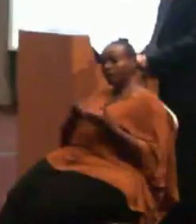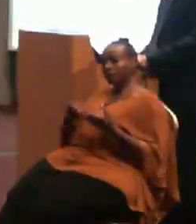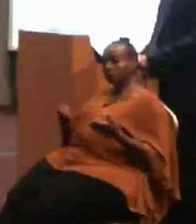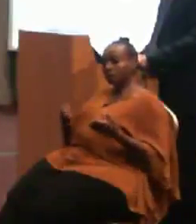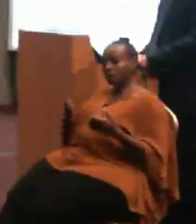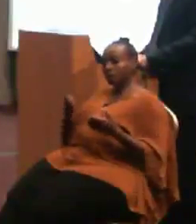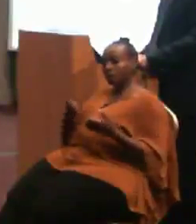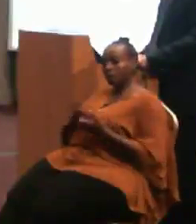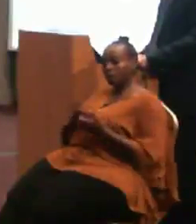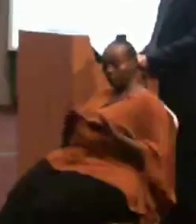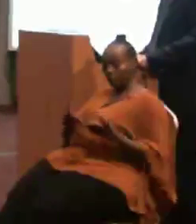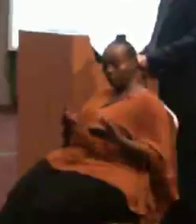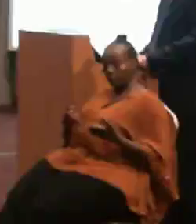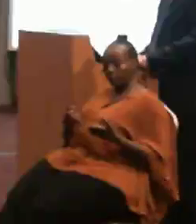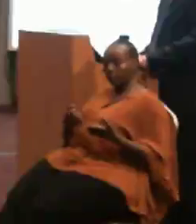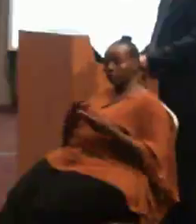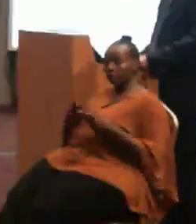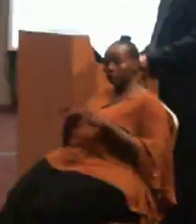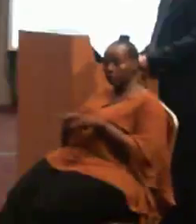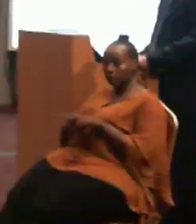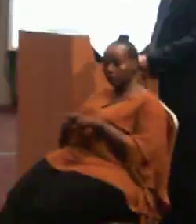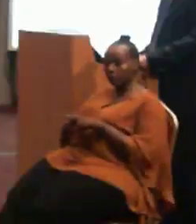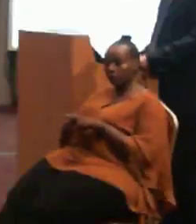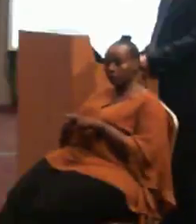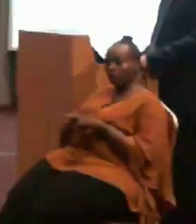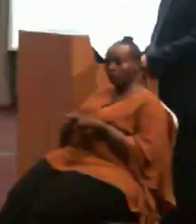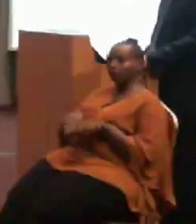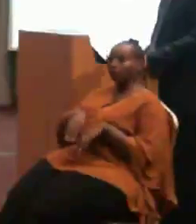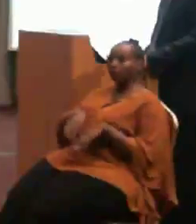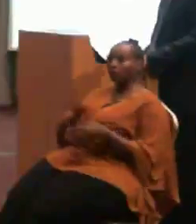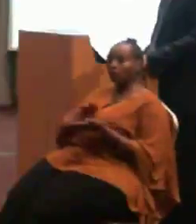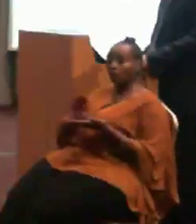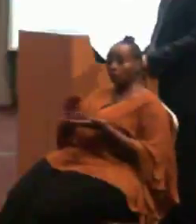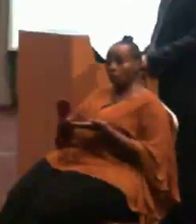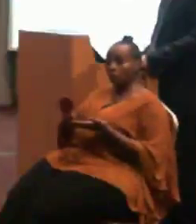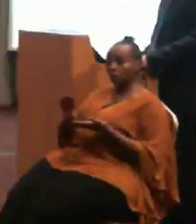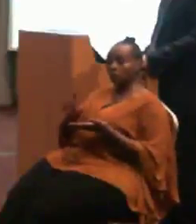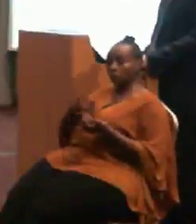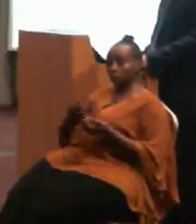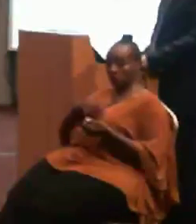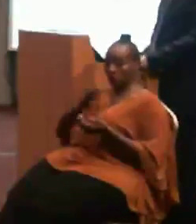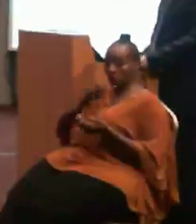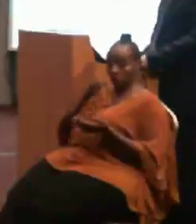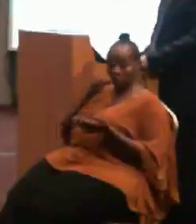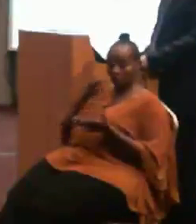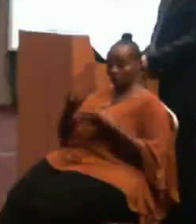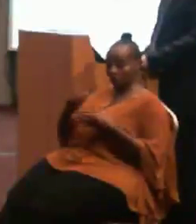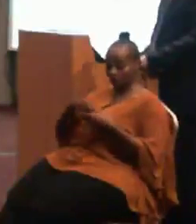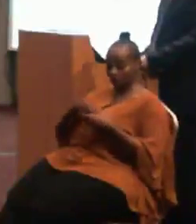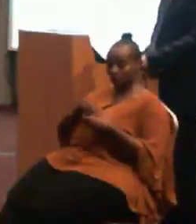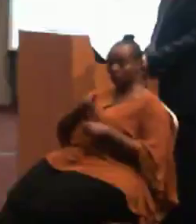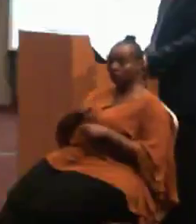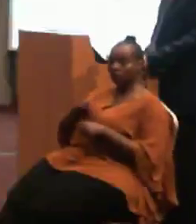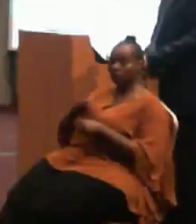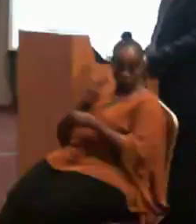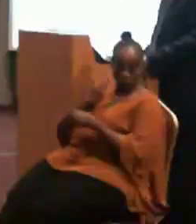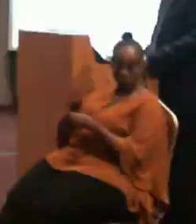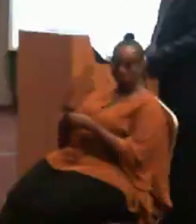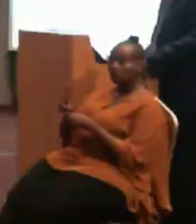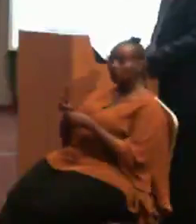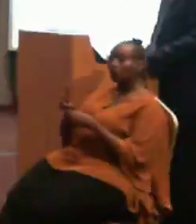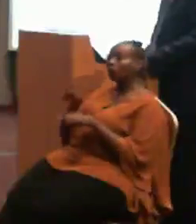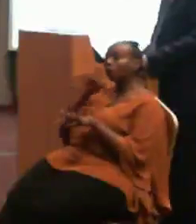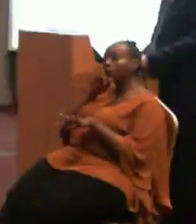and all those other elements of the fixed cost that you are claiming here, and also to see to what